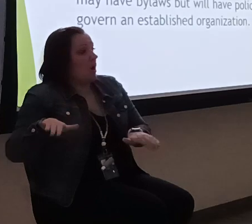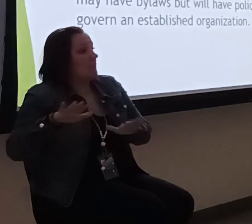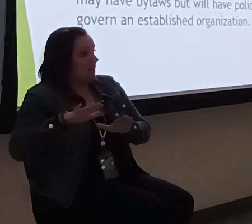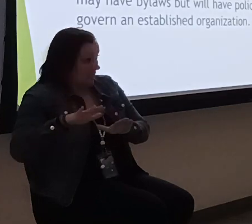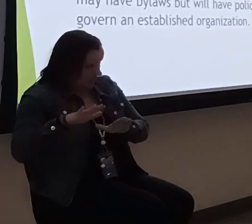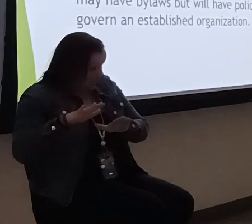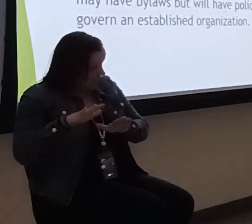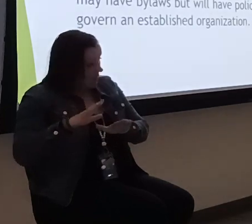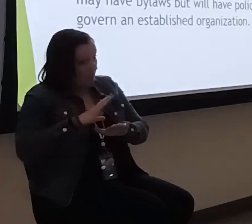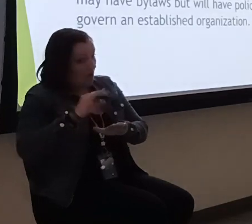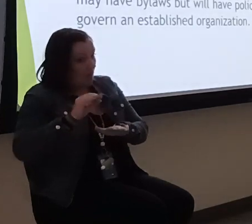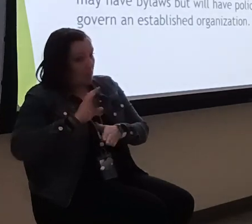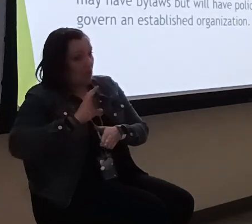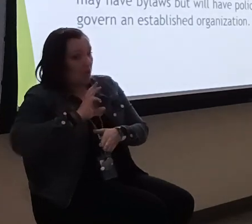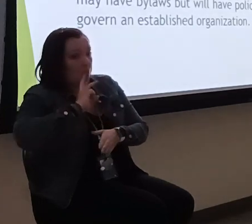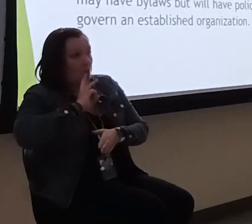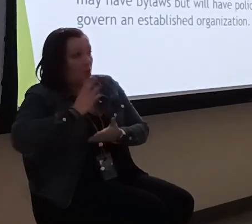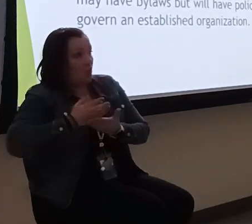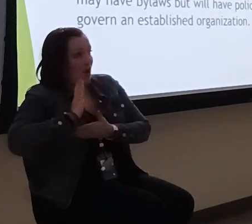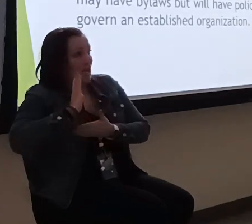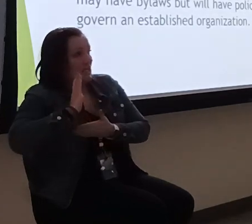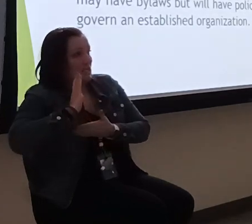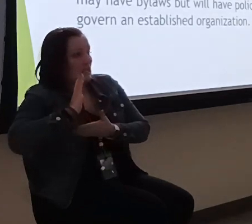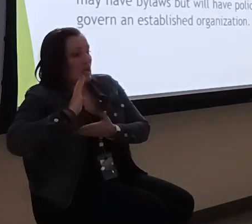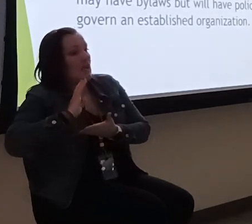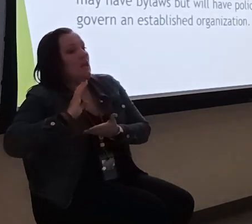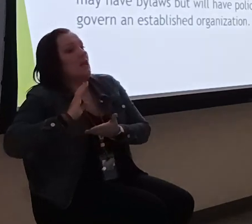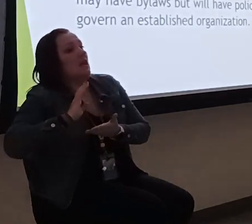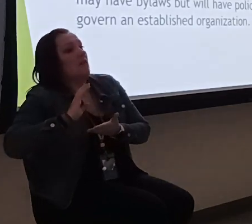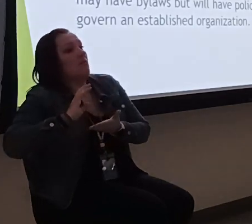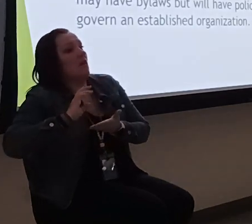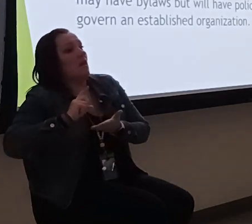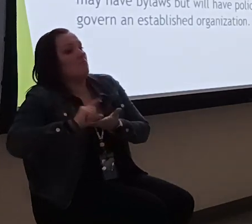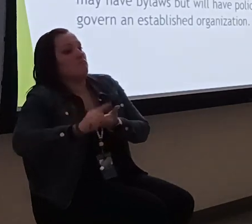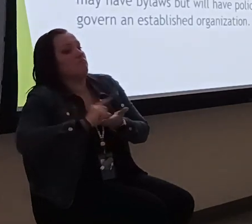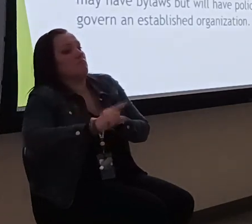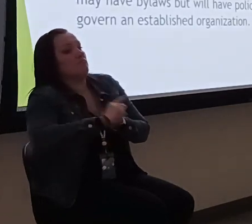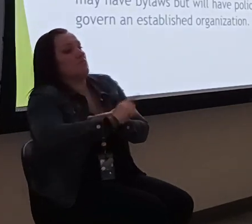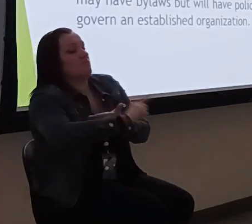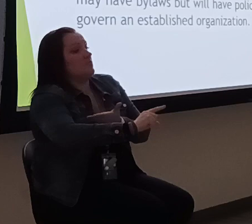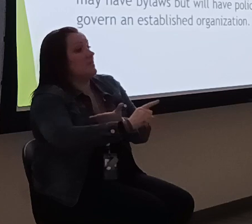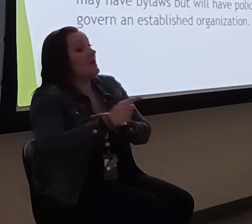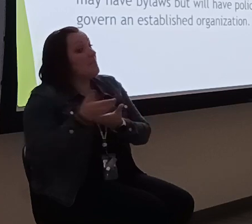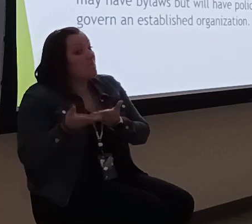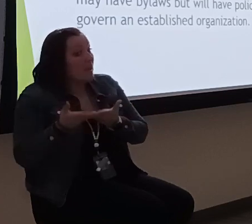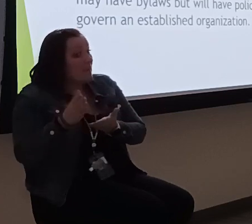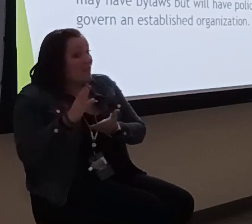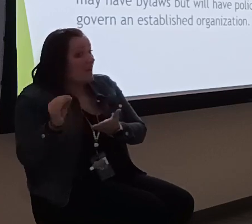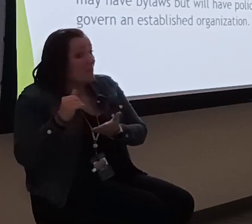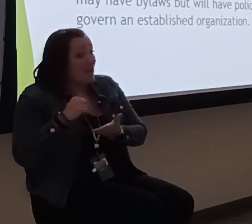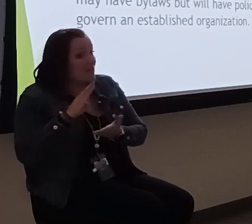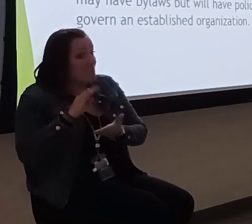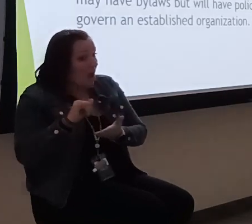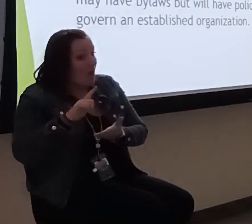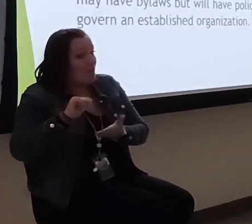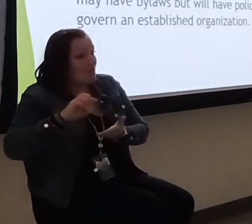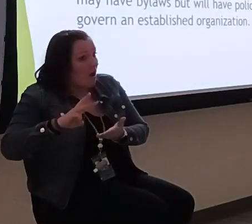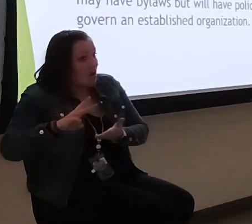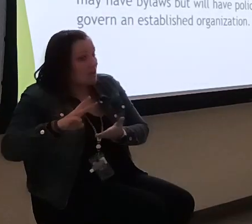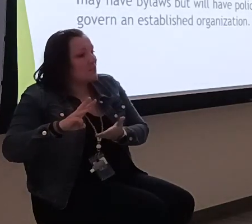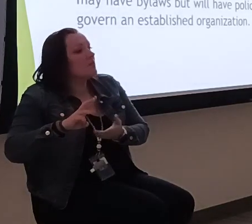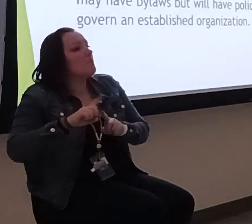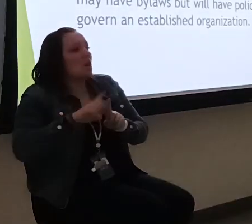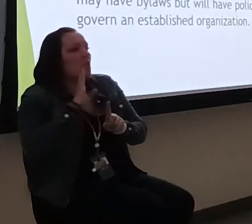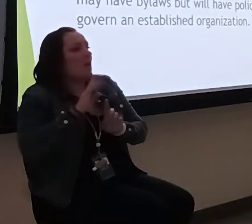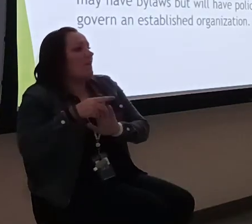the company's water right. And a water company may have bylaws, but it will have